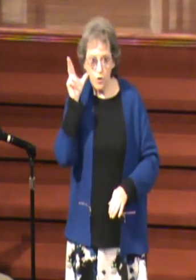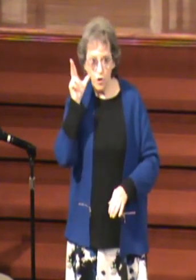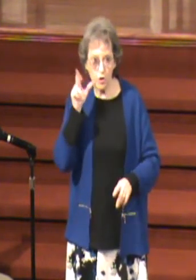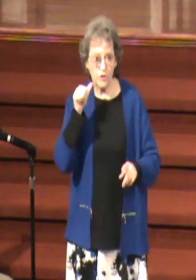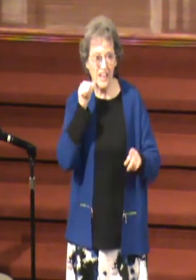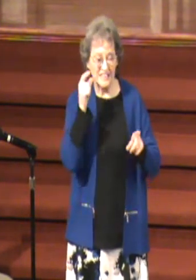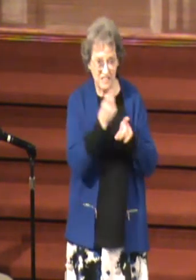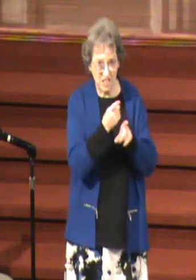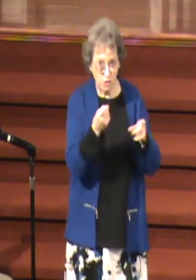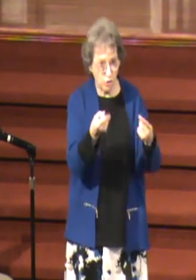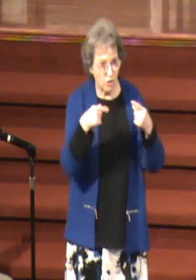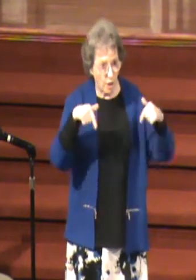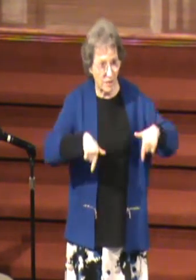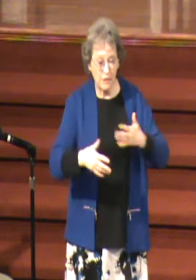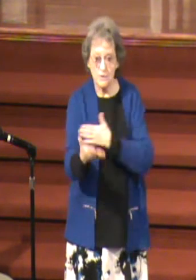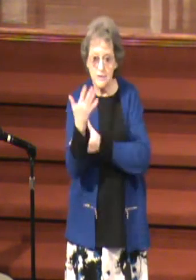morning. Read poems.